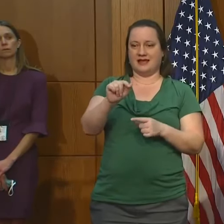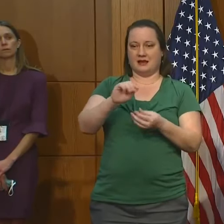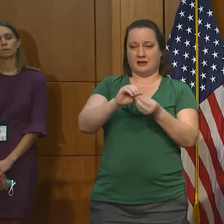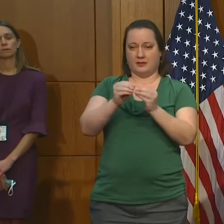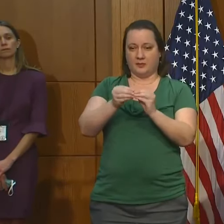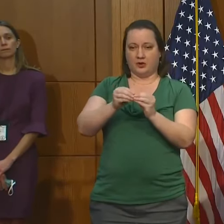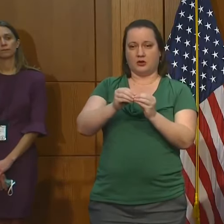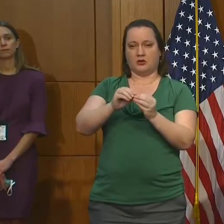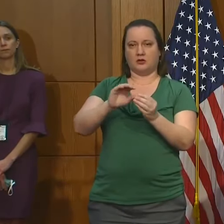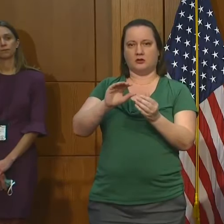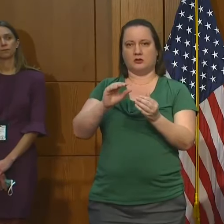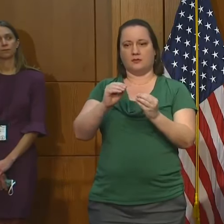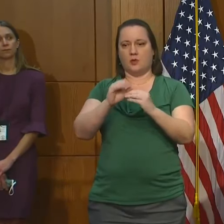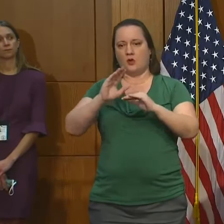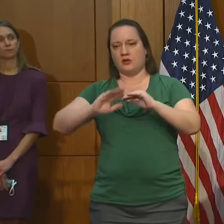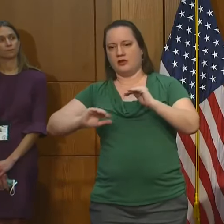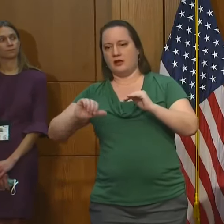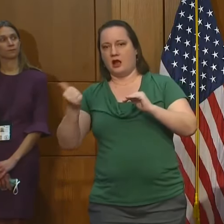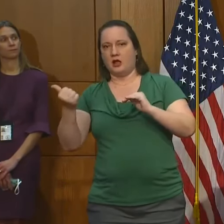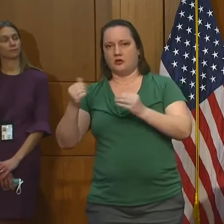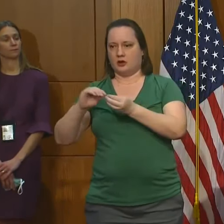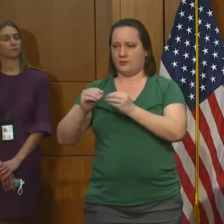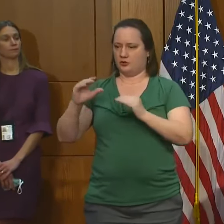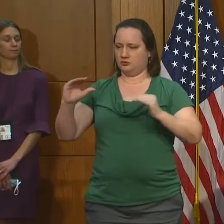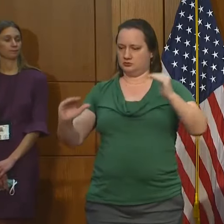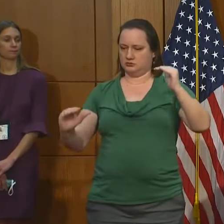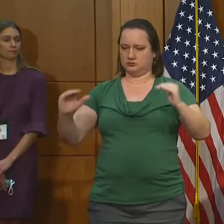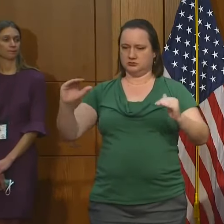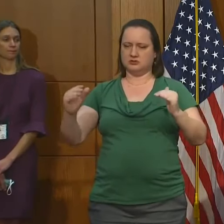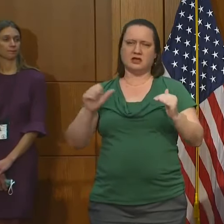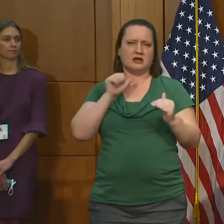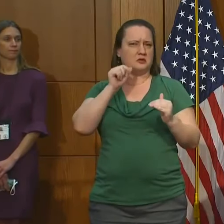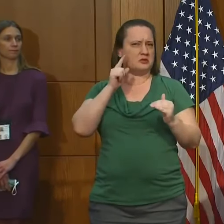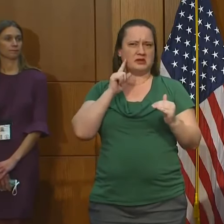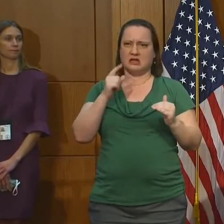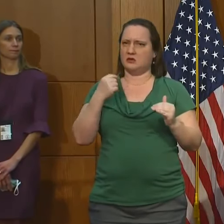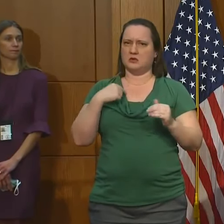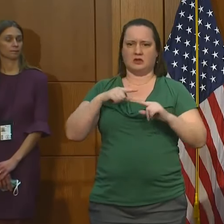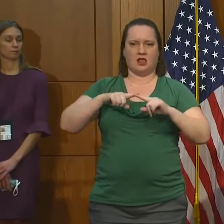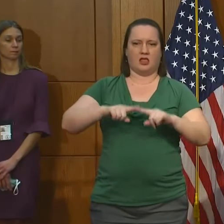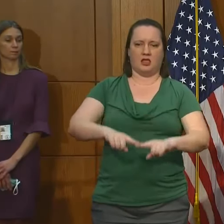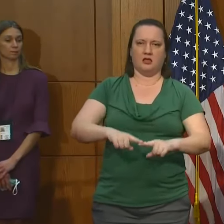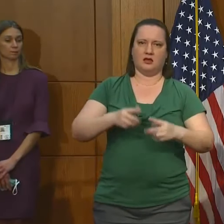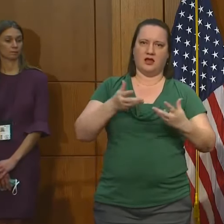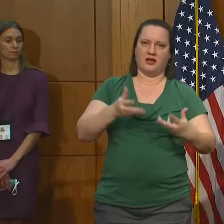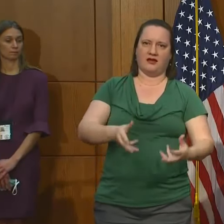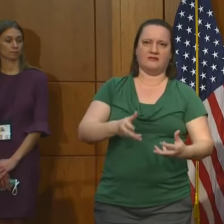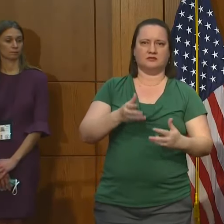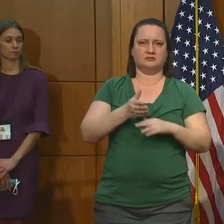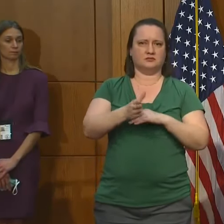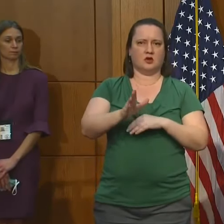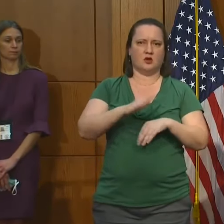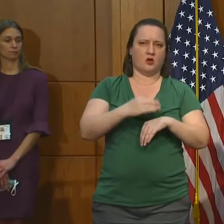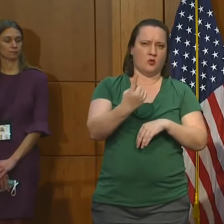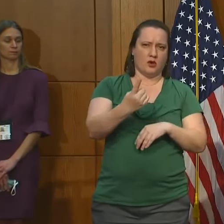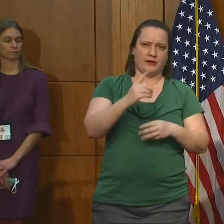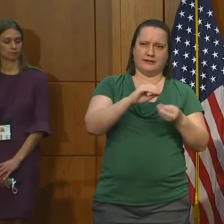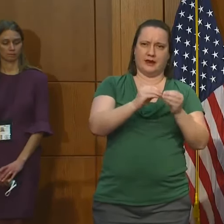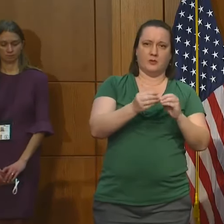to say that we are. But what we are relying on are the CDC guidelines, and it is explicit